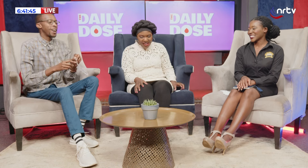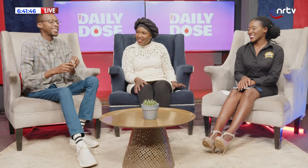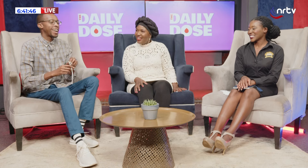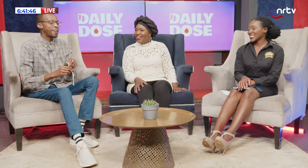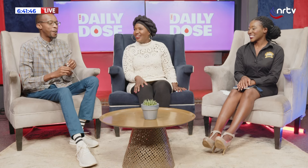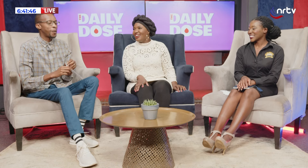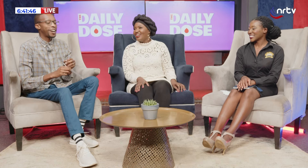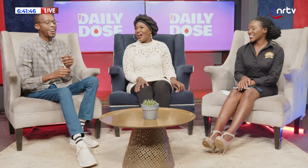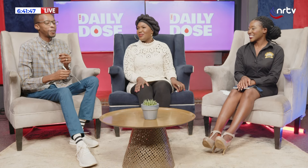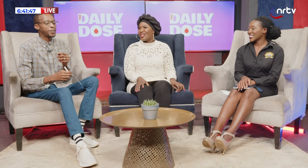that